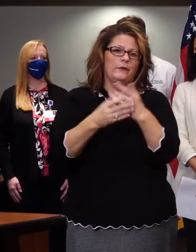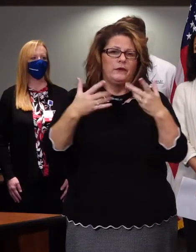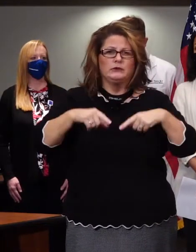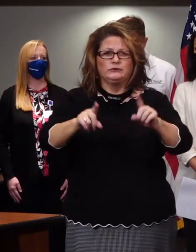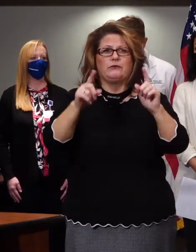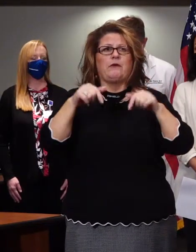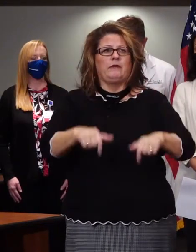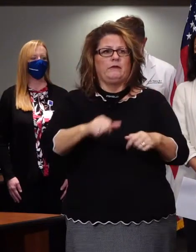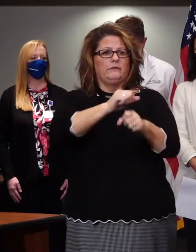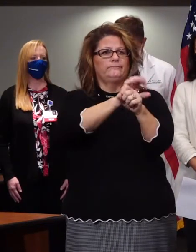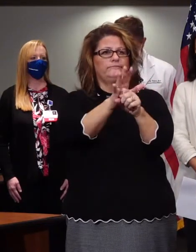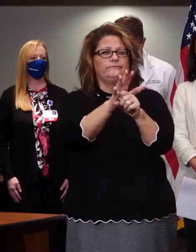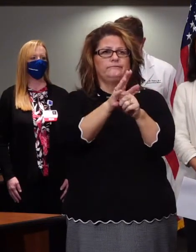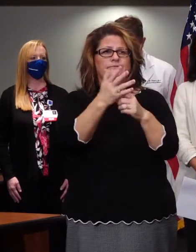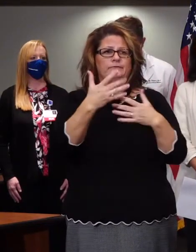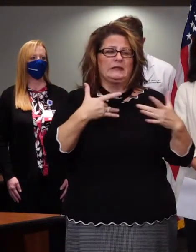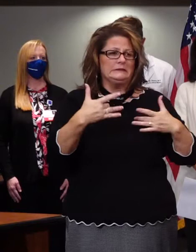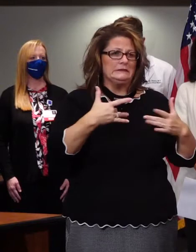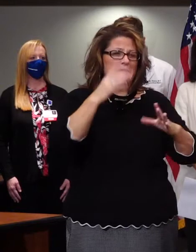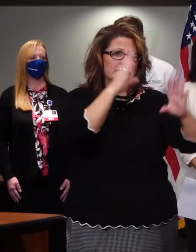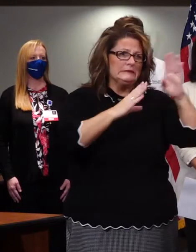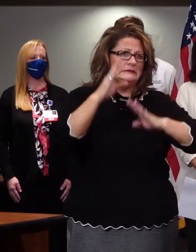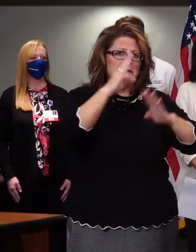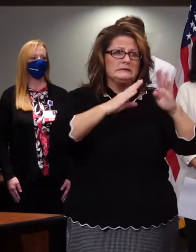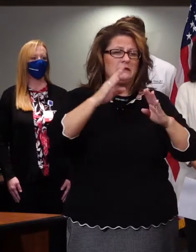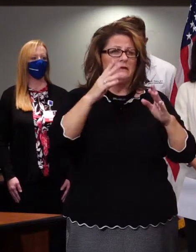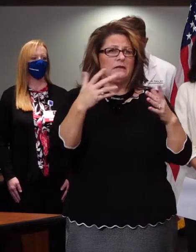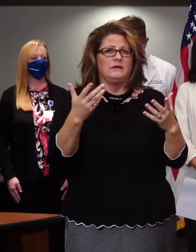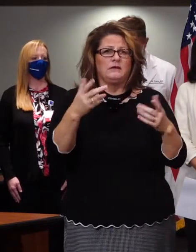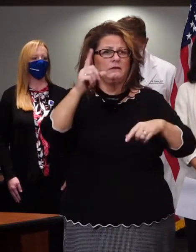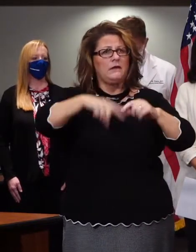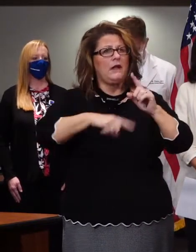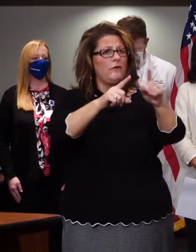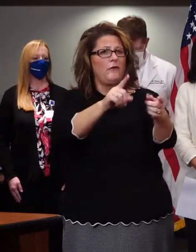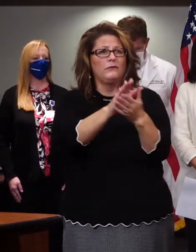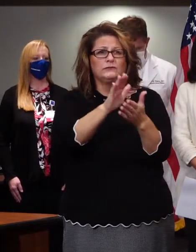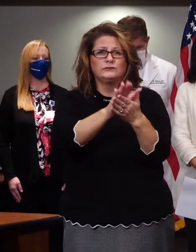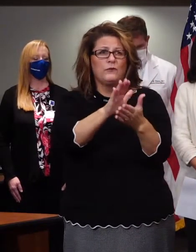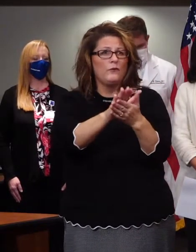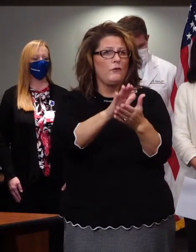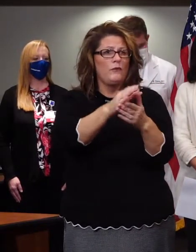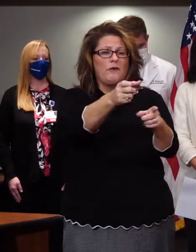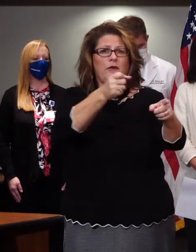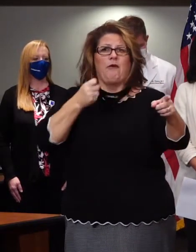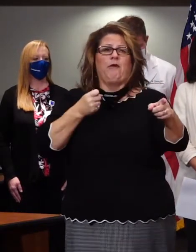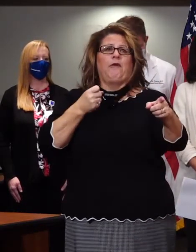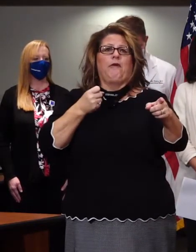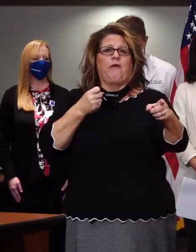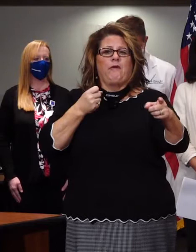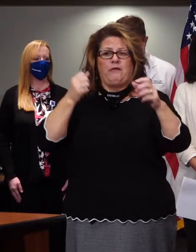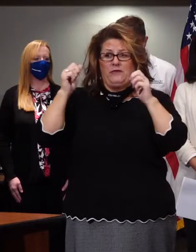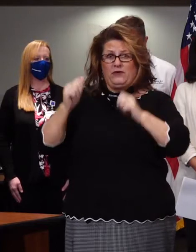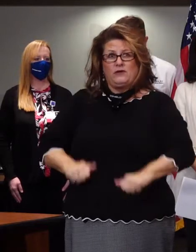anxiety facing families, a child's displacement from the school they love and thrive at could have devastating